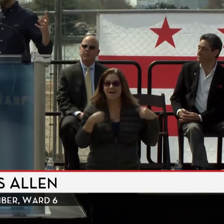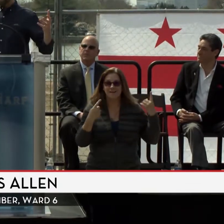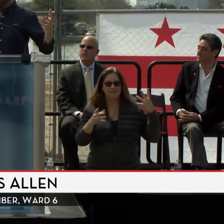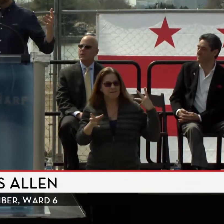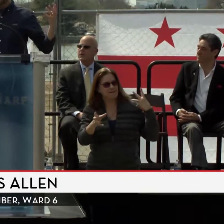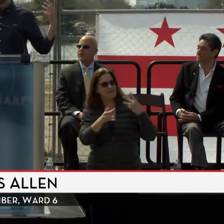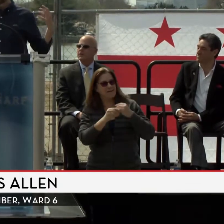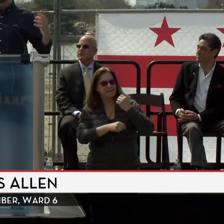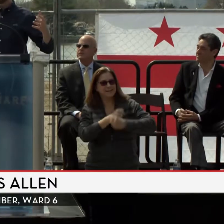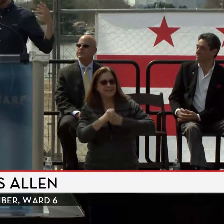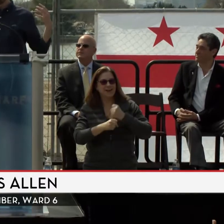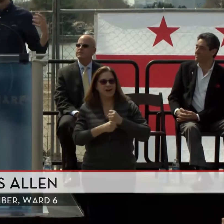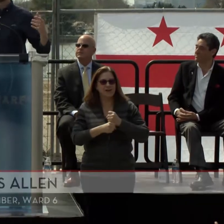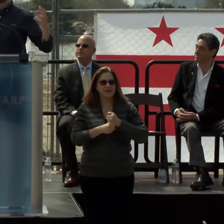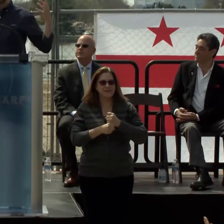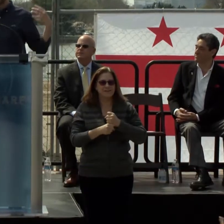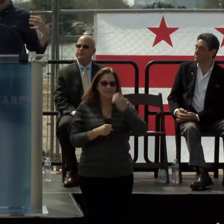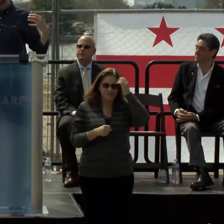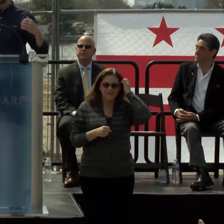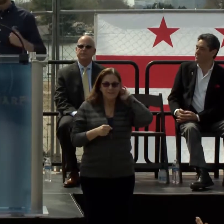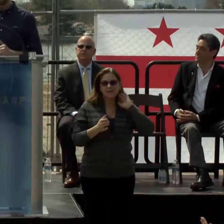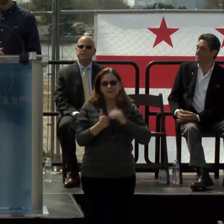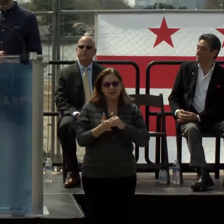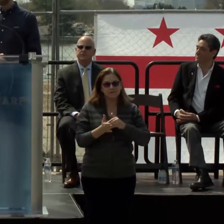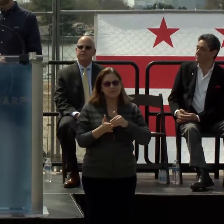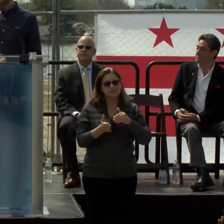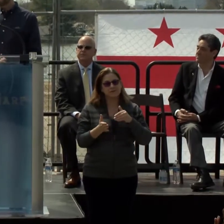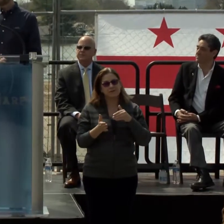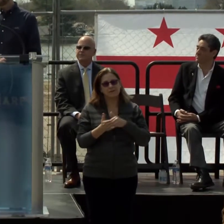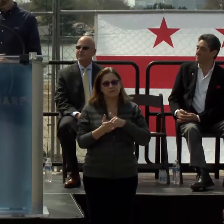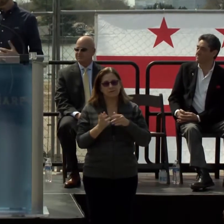which thousands and thousands and thousands of